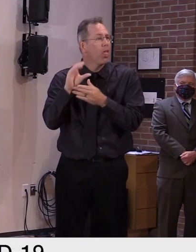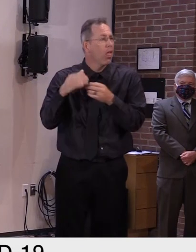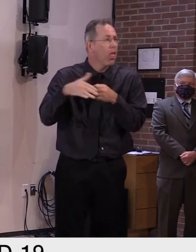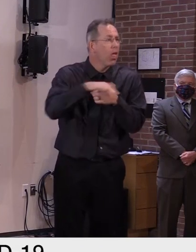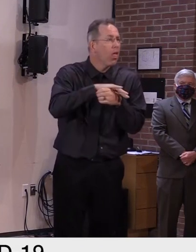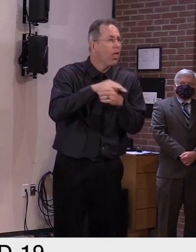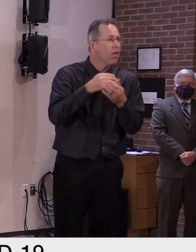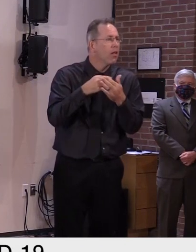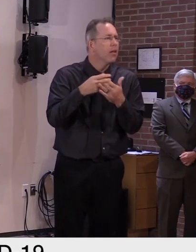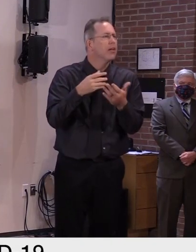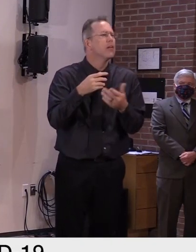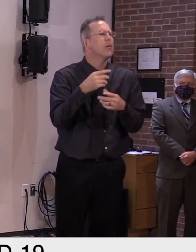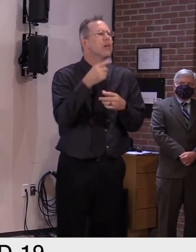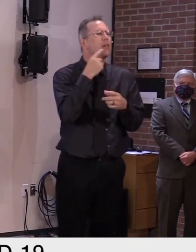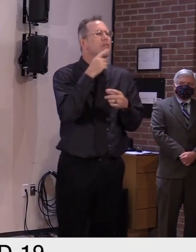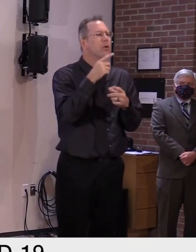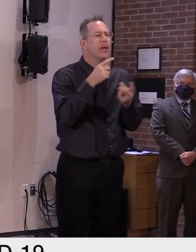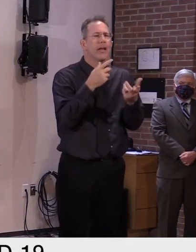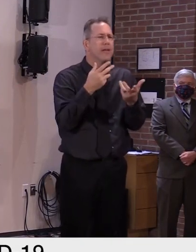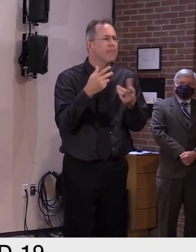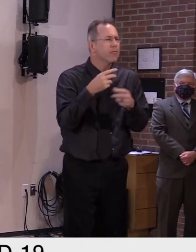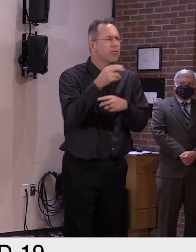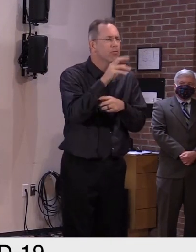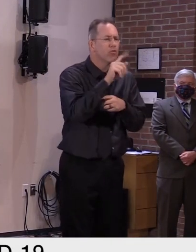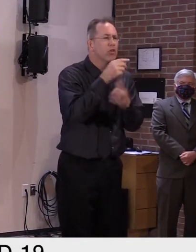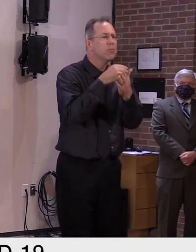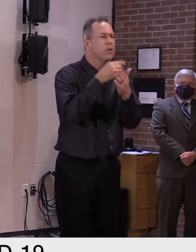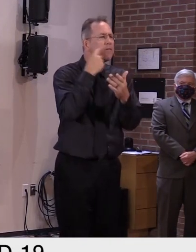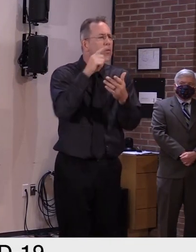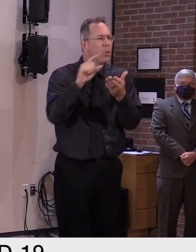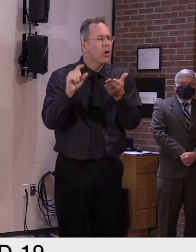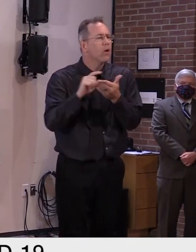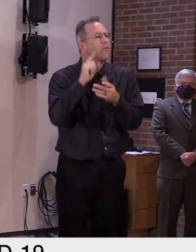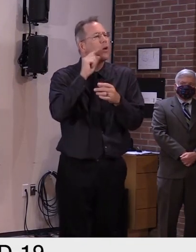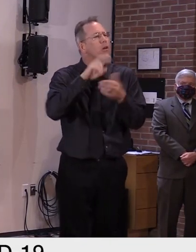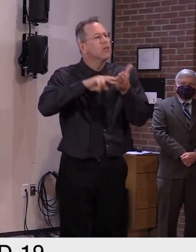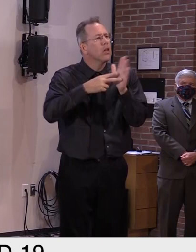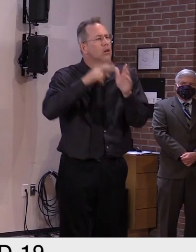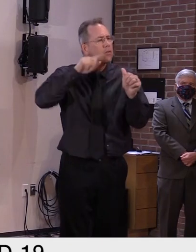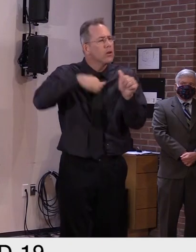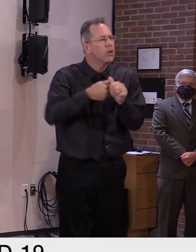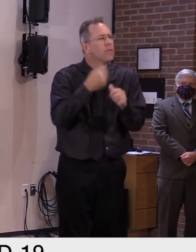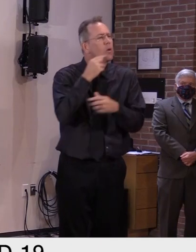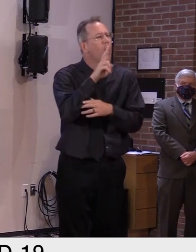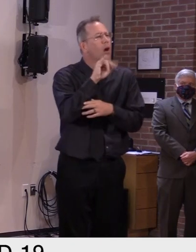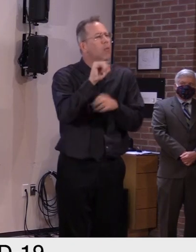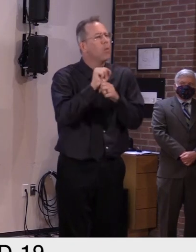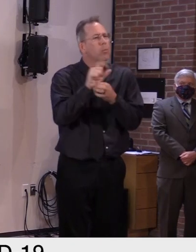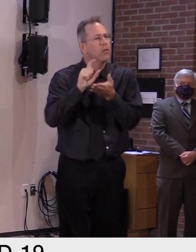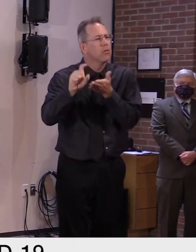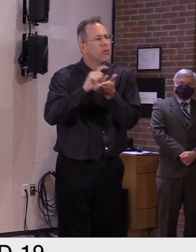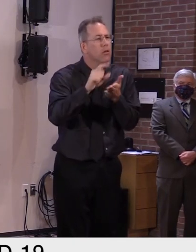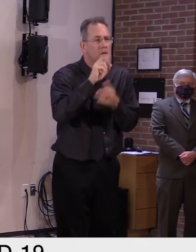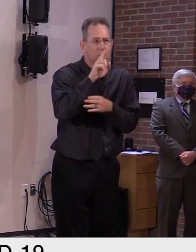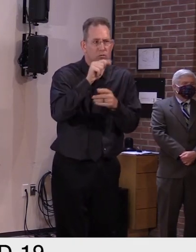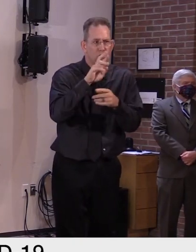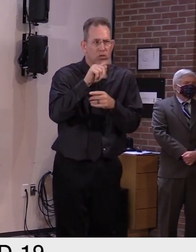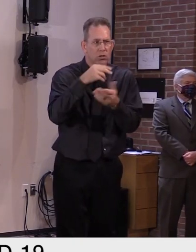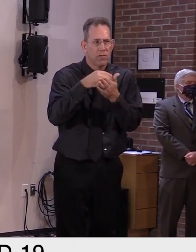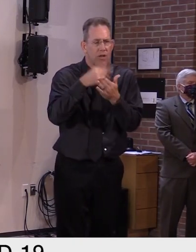maintained that, again, with the help of the federal government. We have issued over $1 billion in